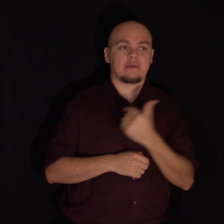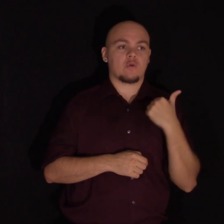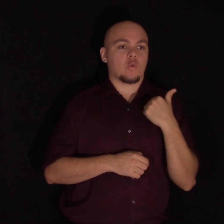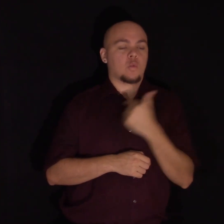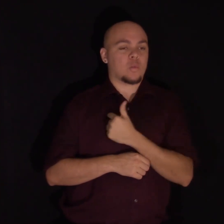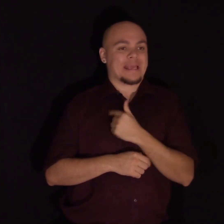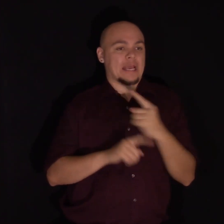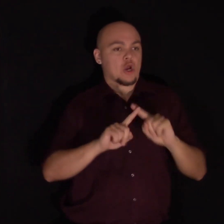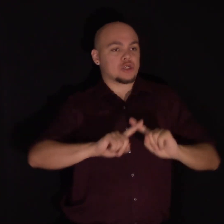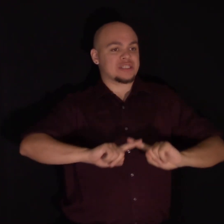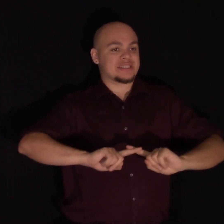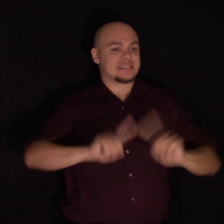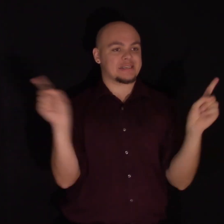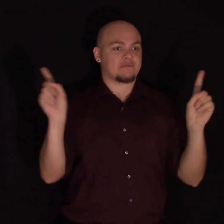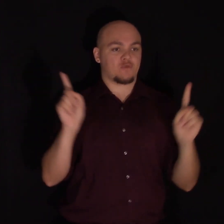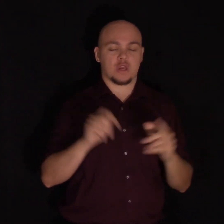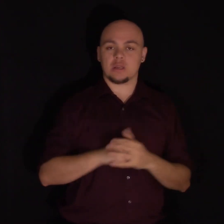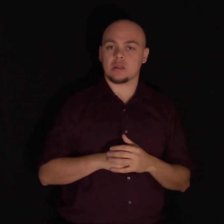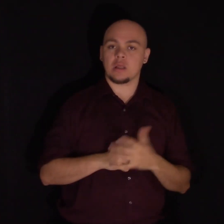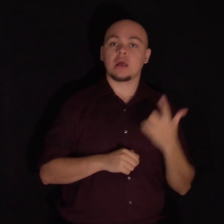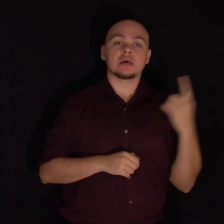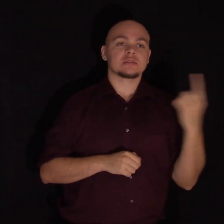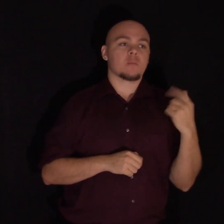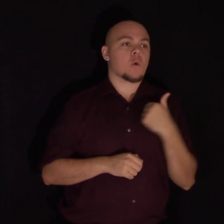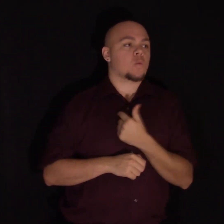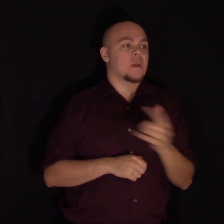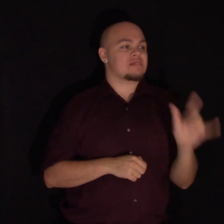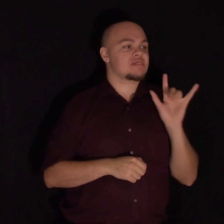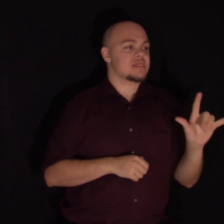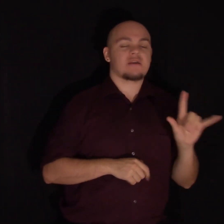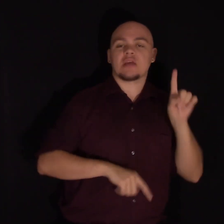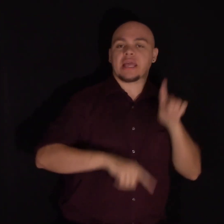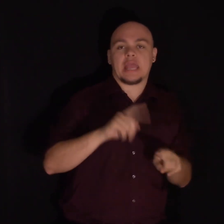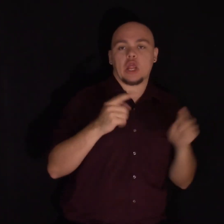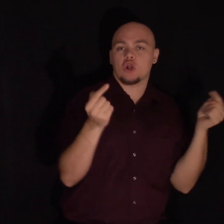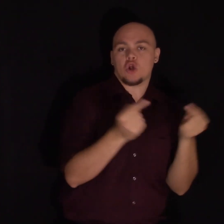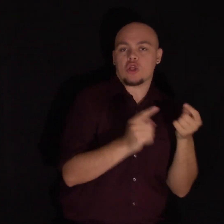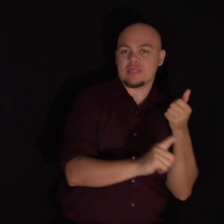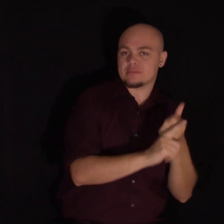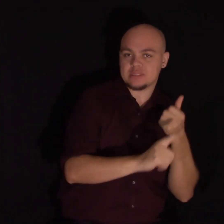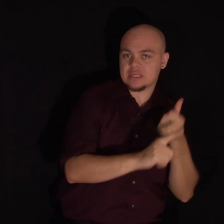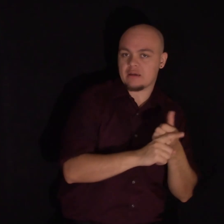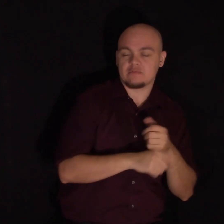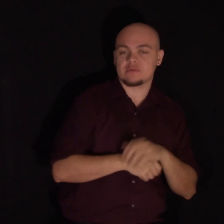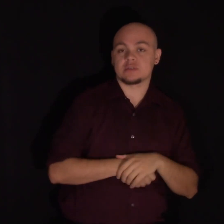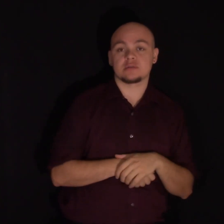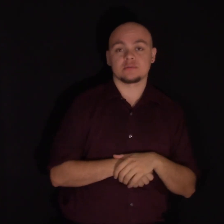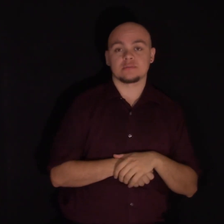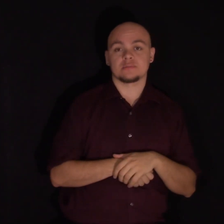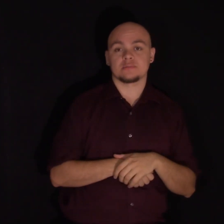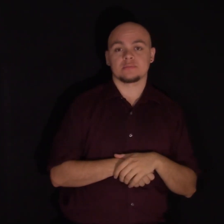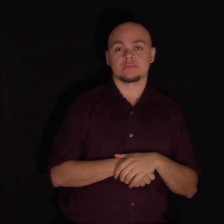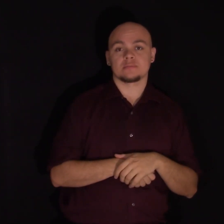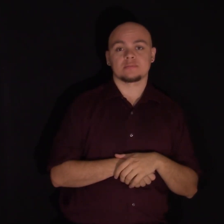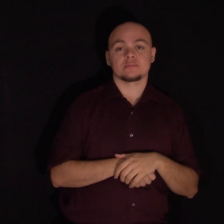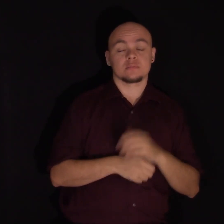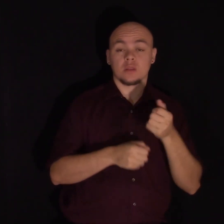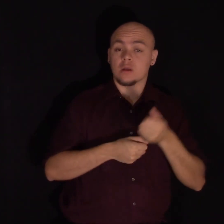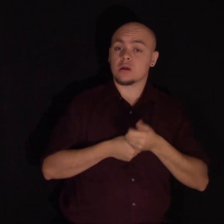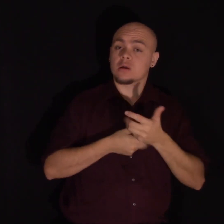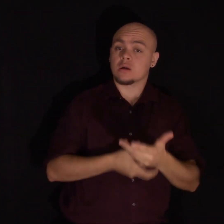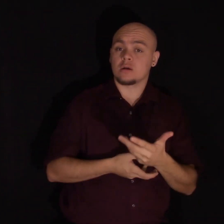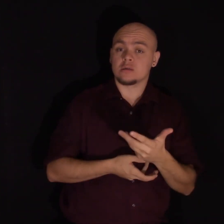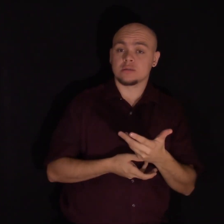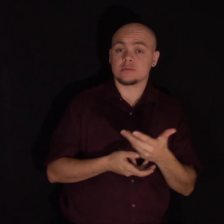different, that someone we love would never think of hurting themselves or someone else, can cause us to